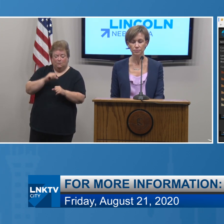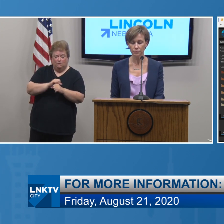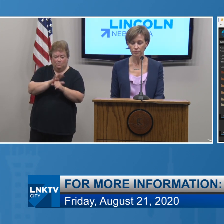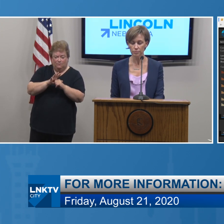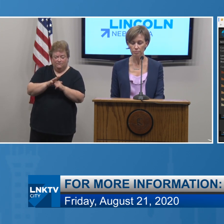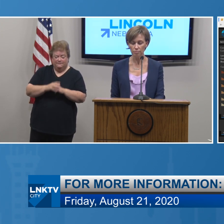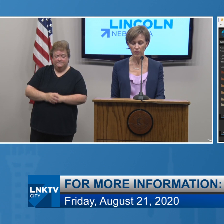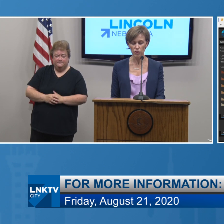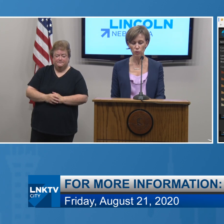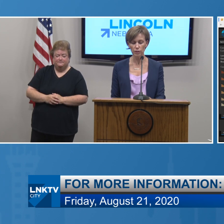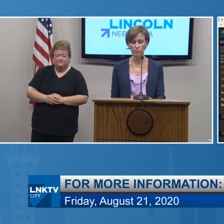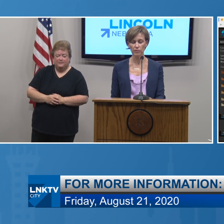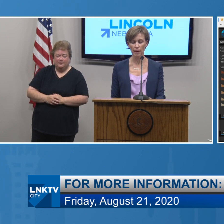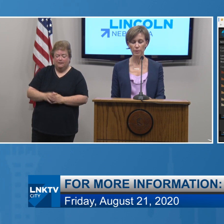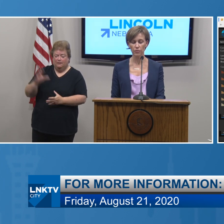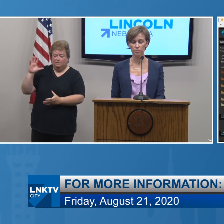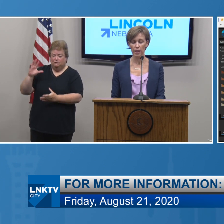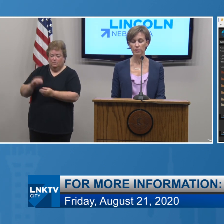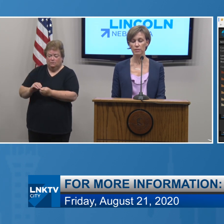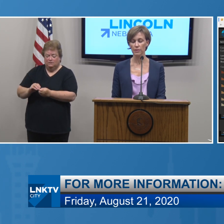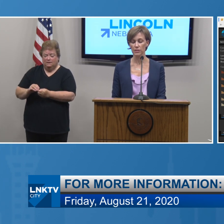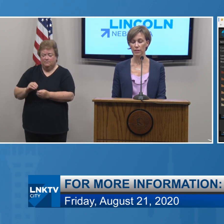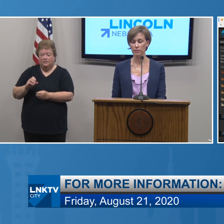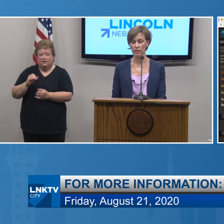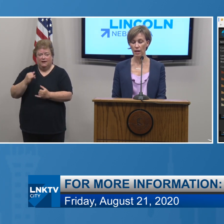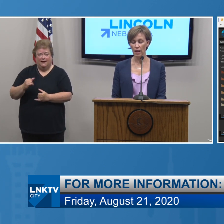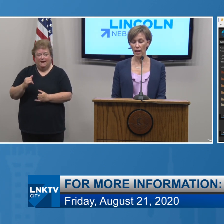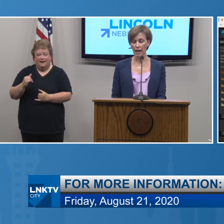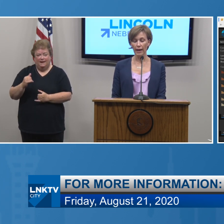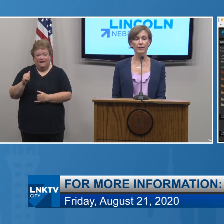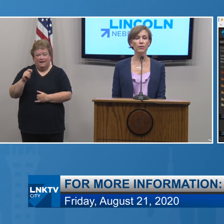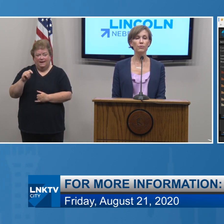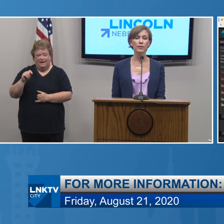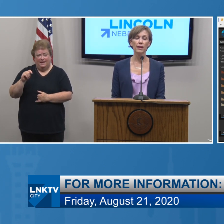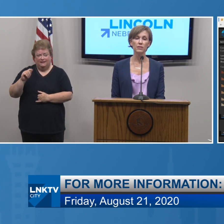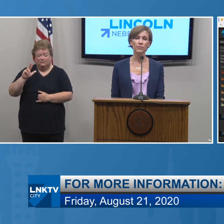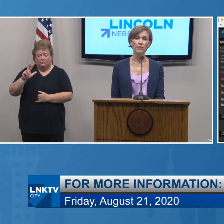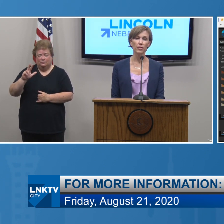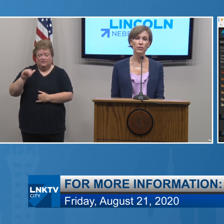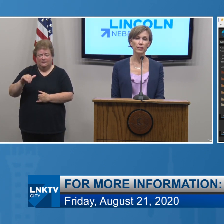COVID-19. The total number of lab-confirmed cases now stands at